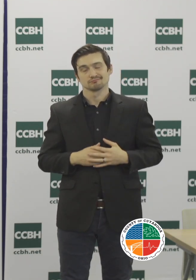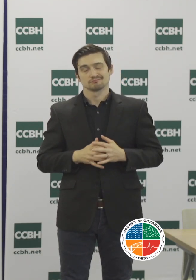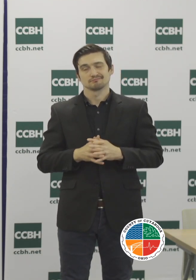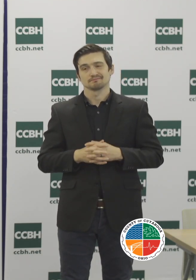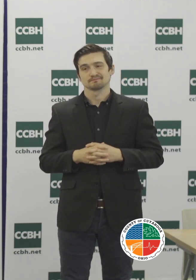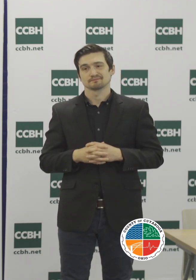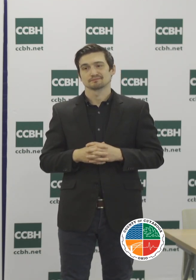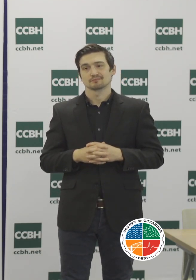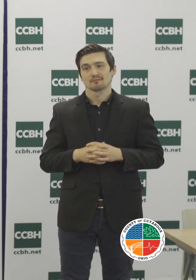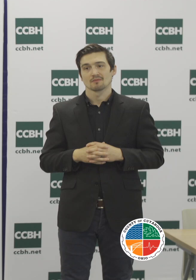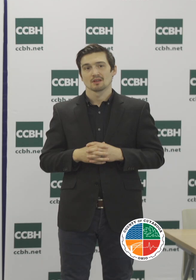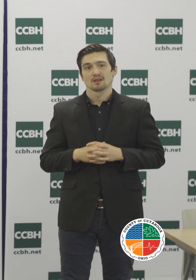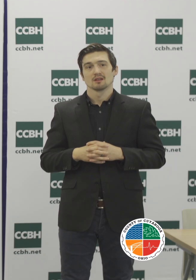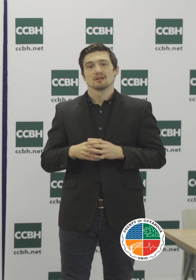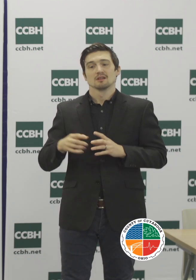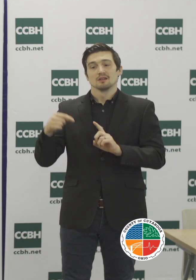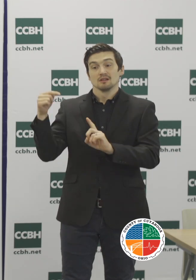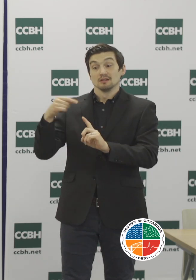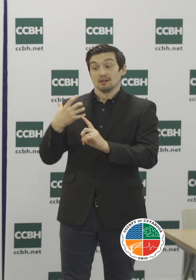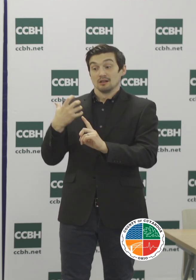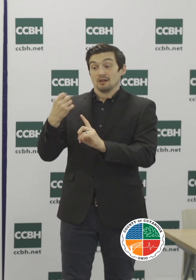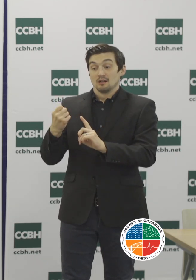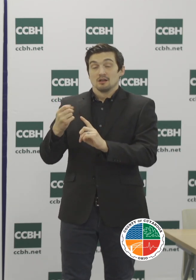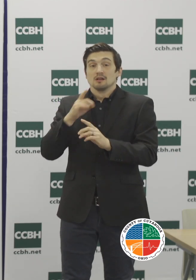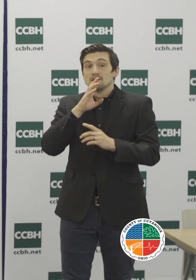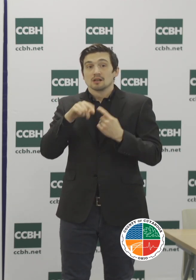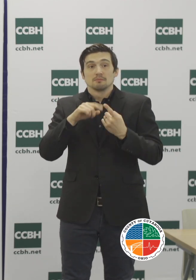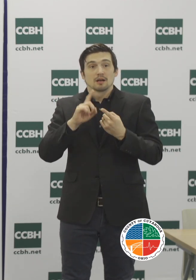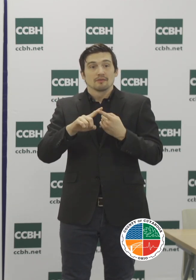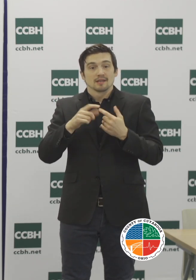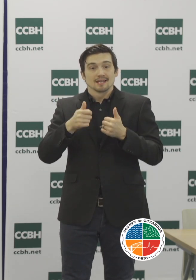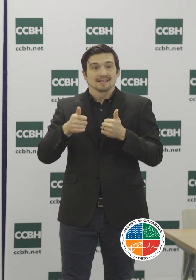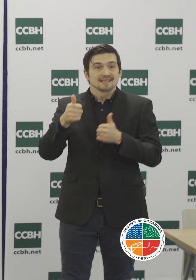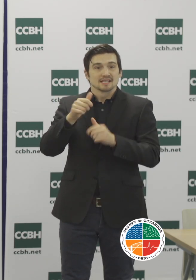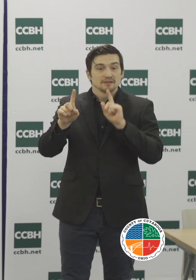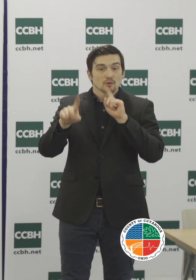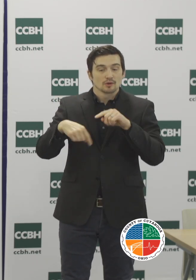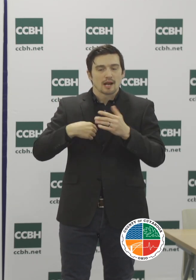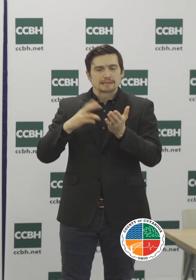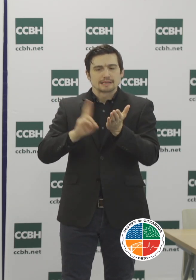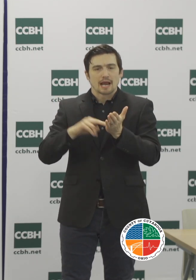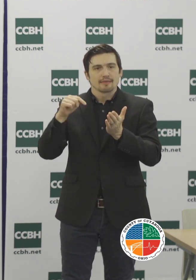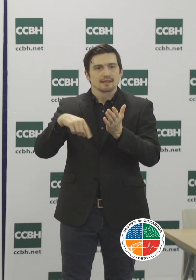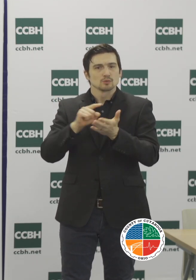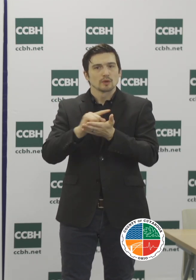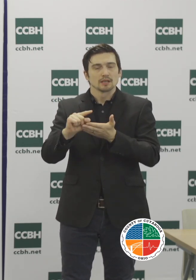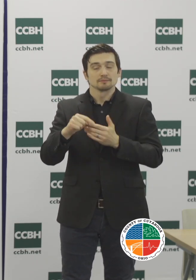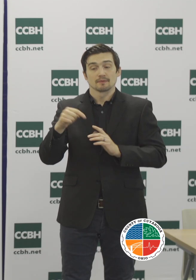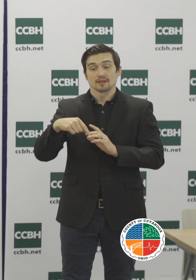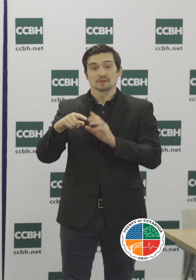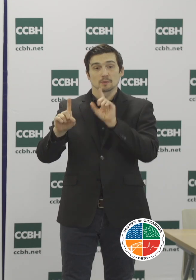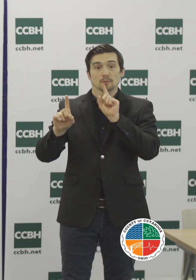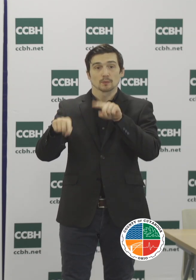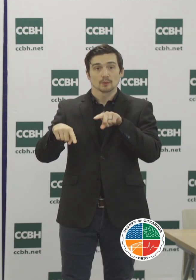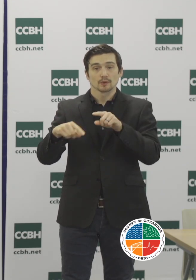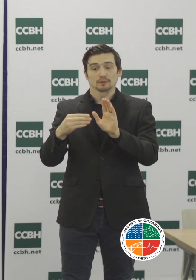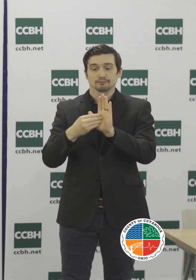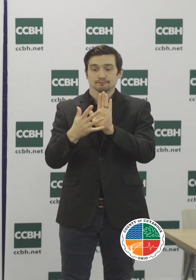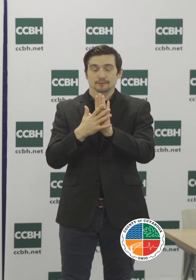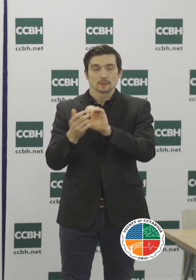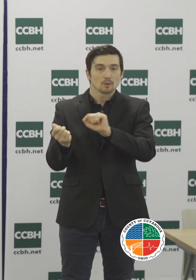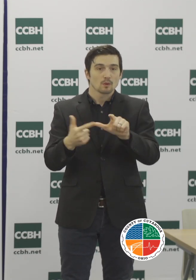Speaking of health, I want to first talk about the executive order that I signed earlier this week. This order states that all